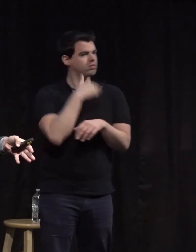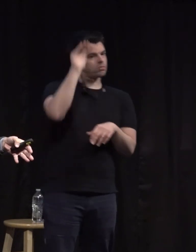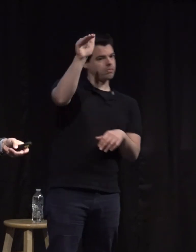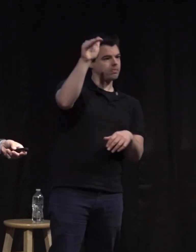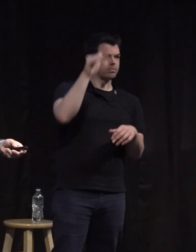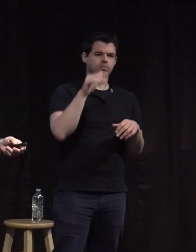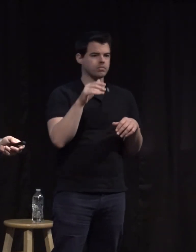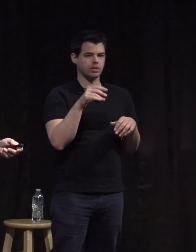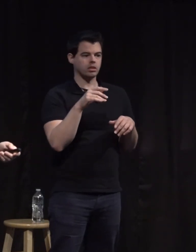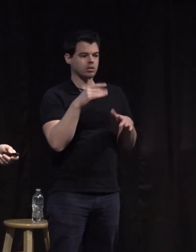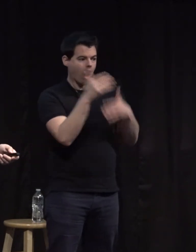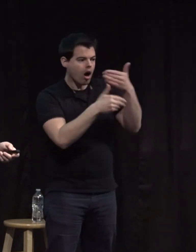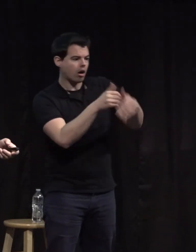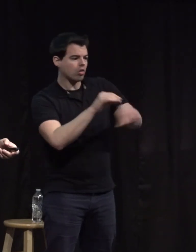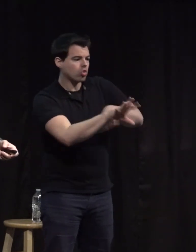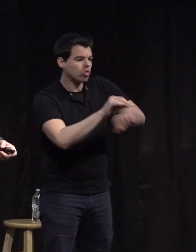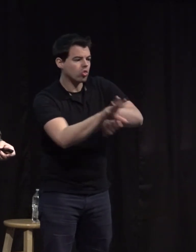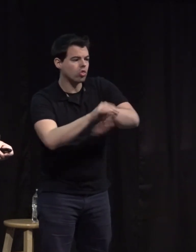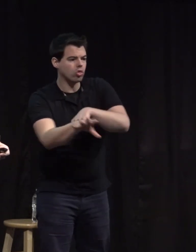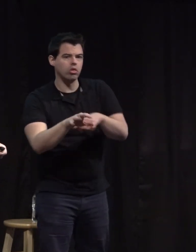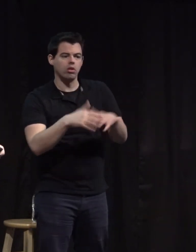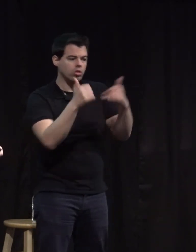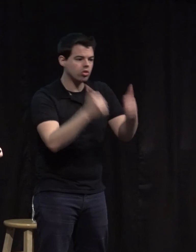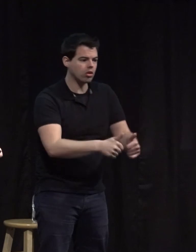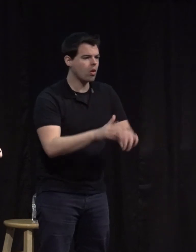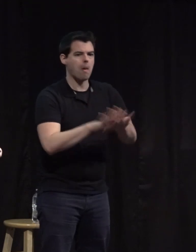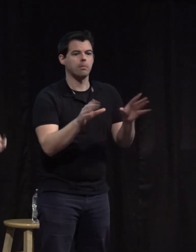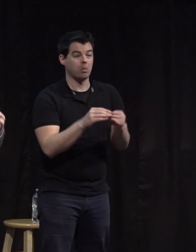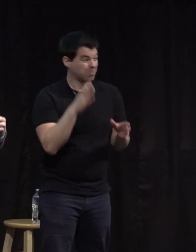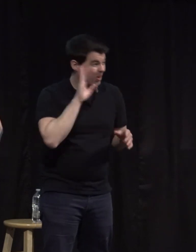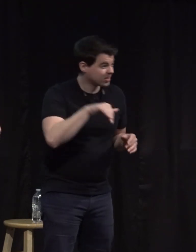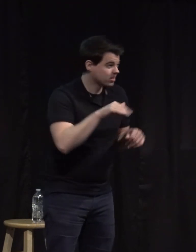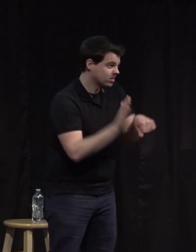figure out that what is going on with the frogs